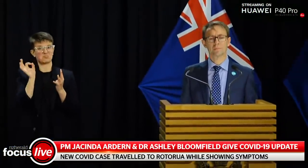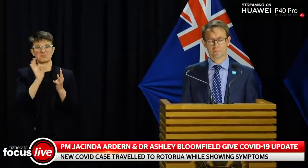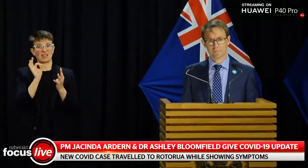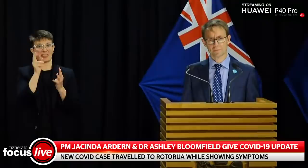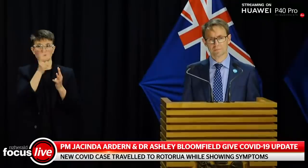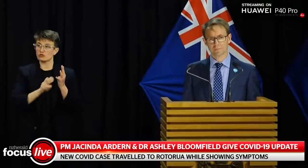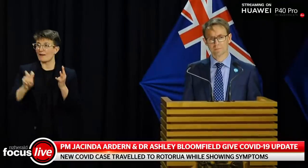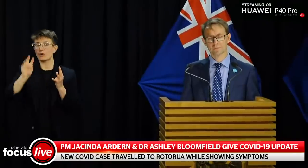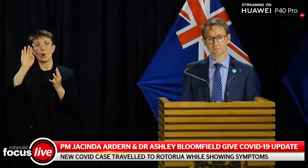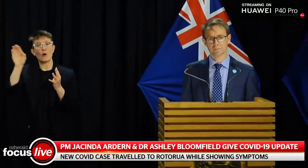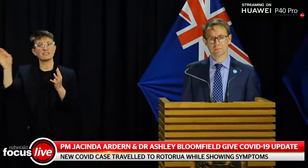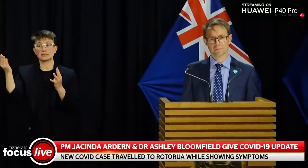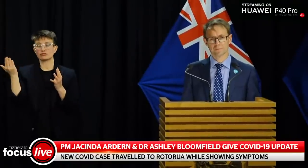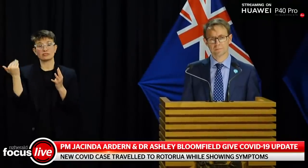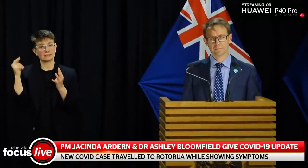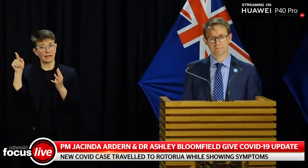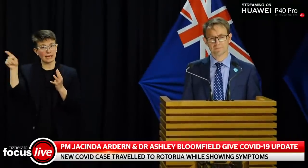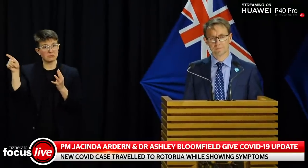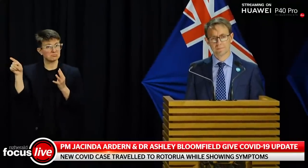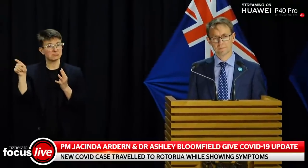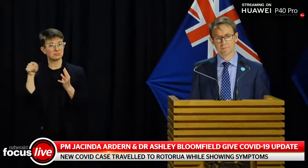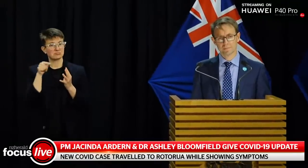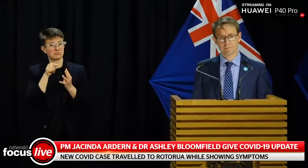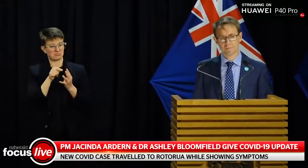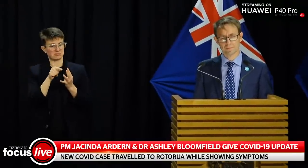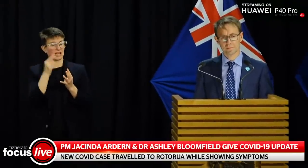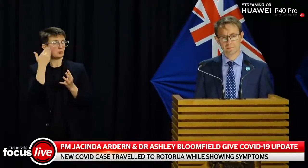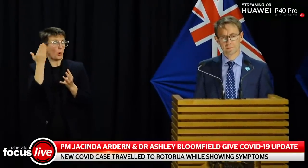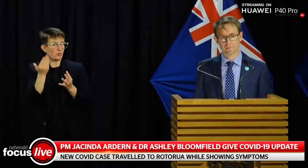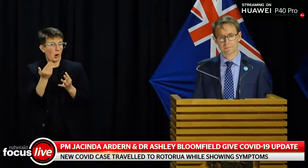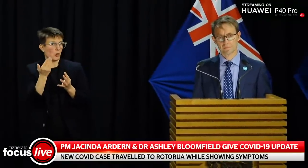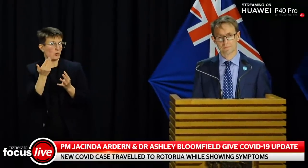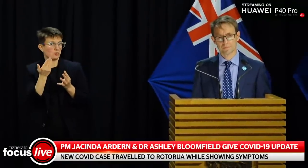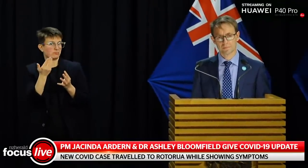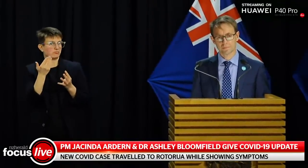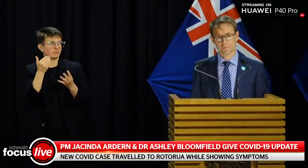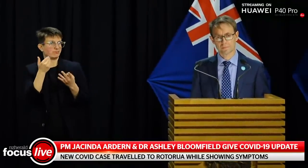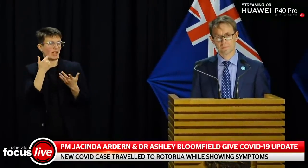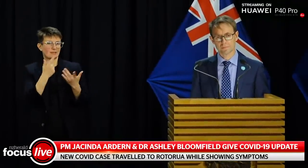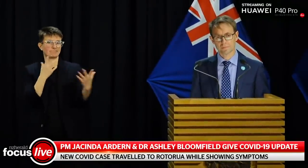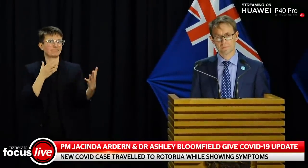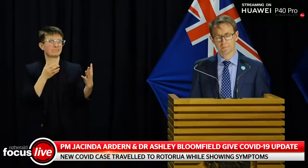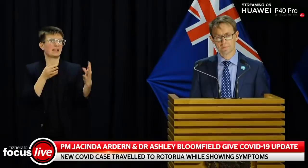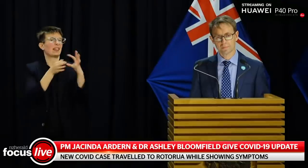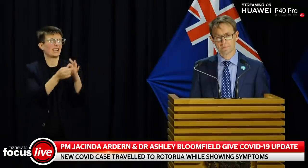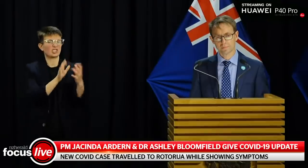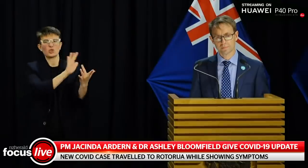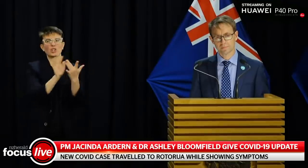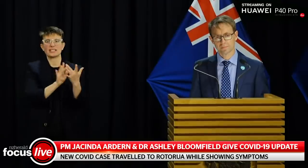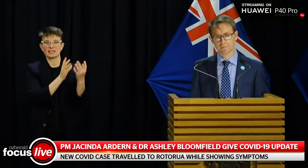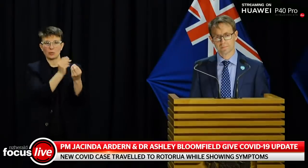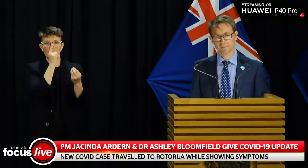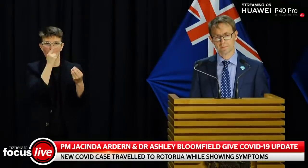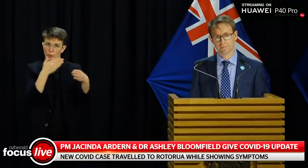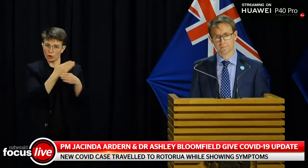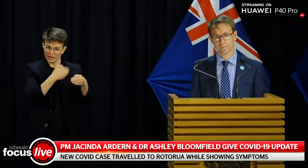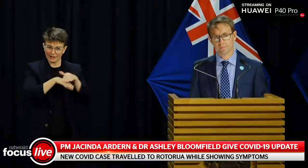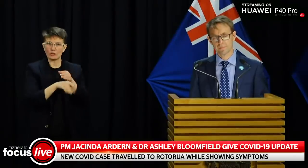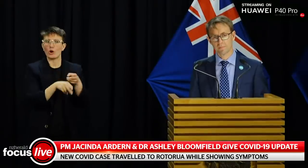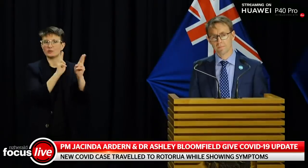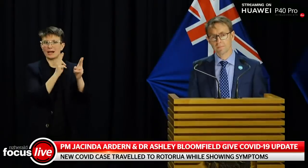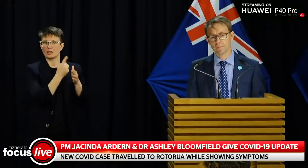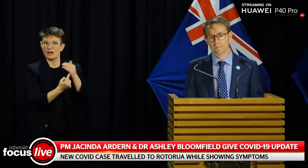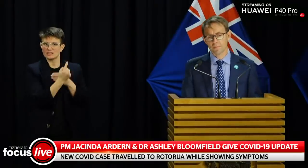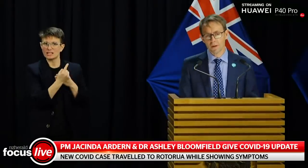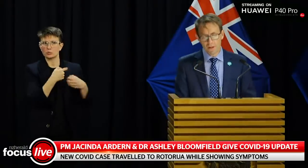links to people working at the border or working in quarantine or managed isolation facilities. Are you preparing for the possibility that we may never determine the